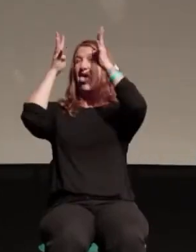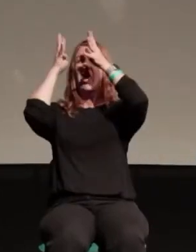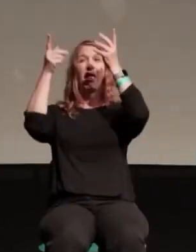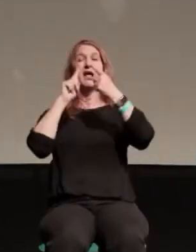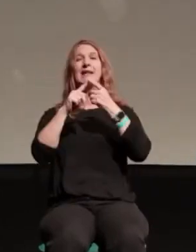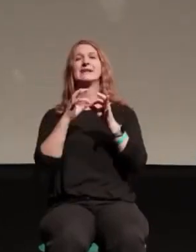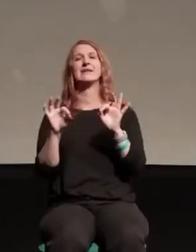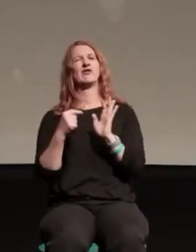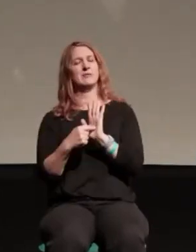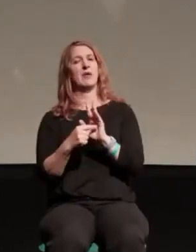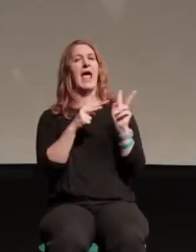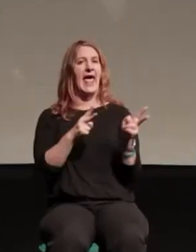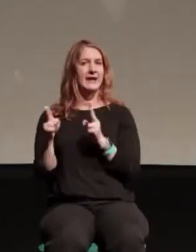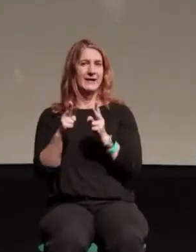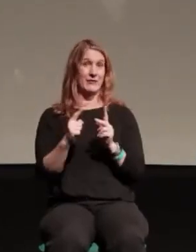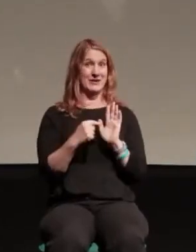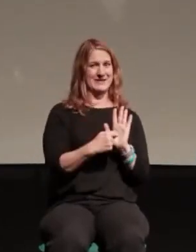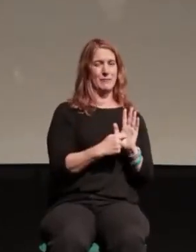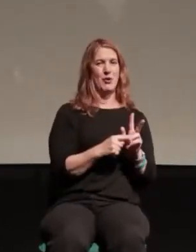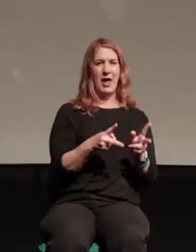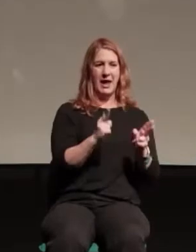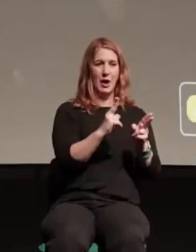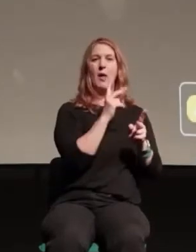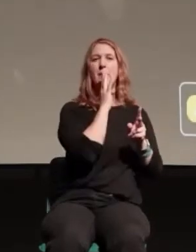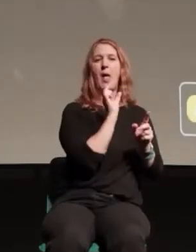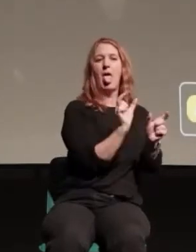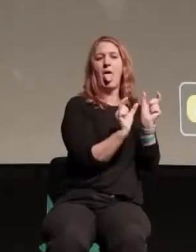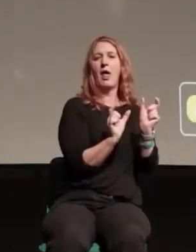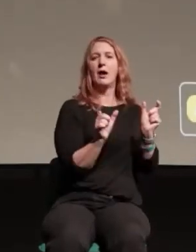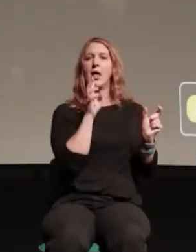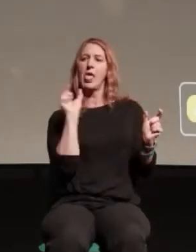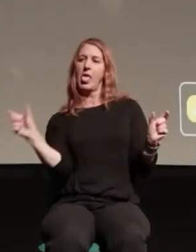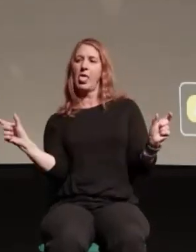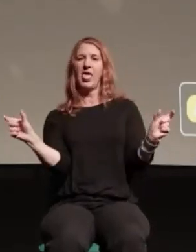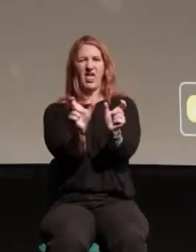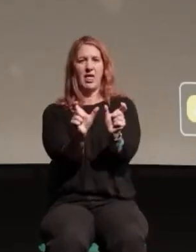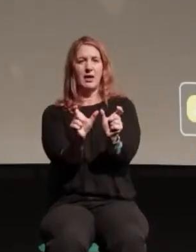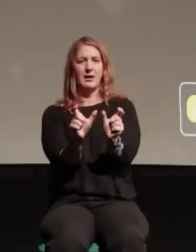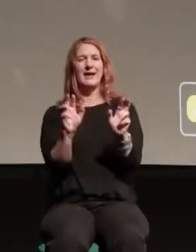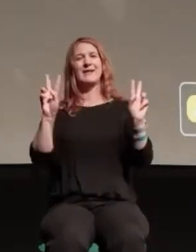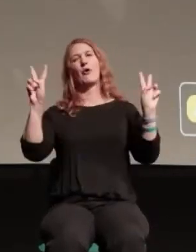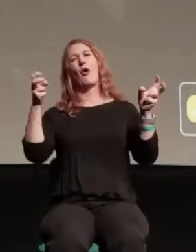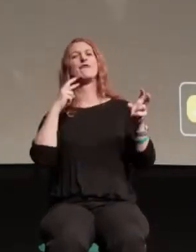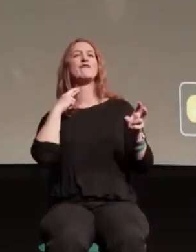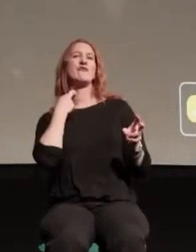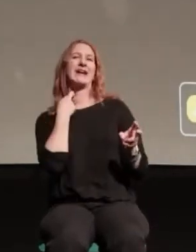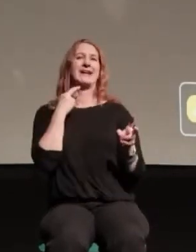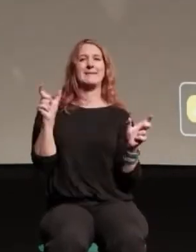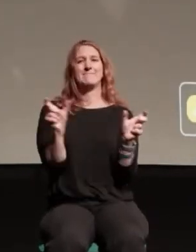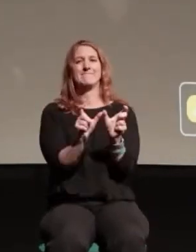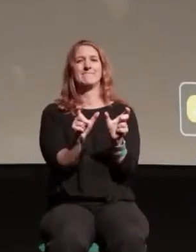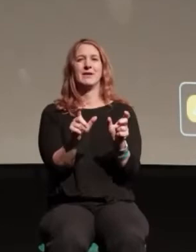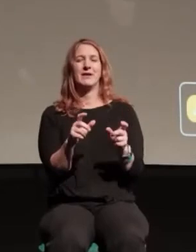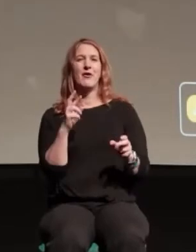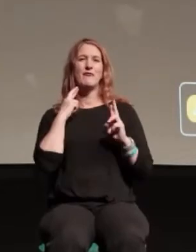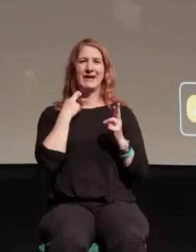where you take a noun from one part of what they were saying and a verb from another part. And no frankenbiting. Yes, no frankenbiting,